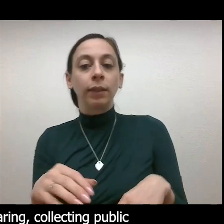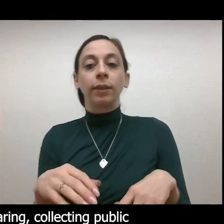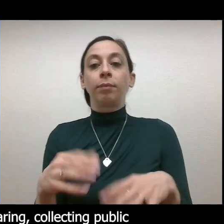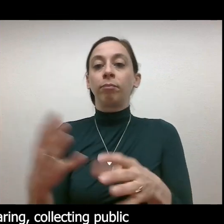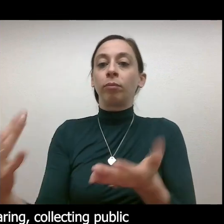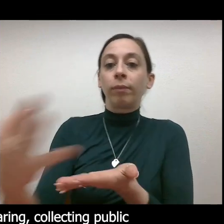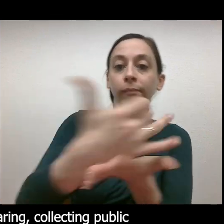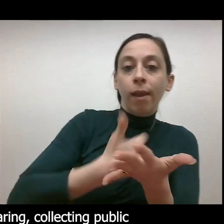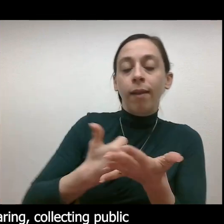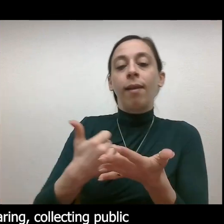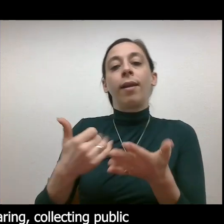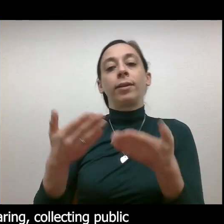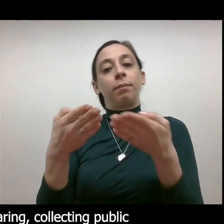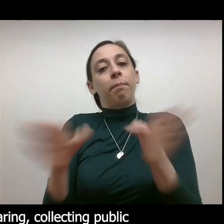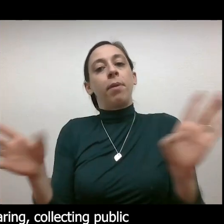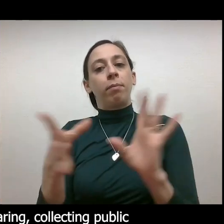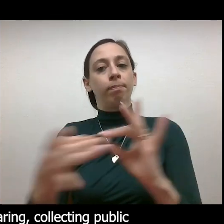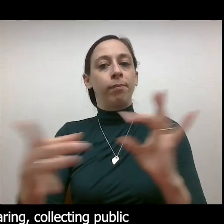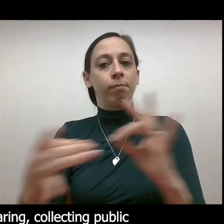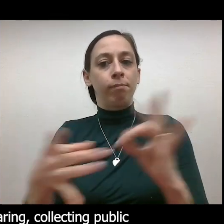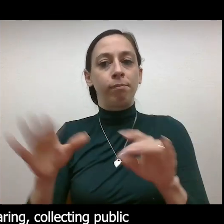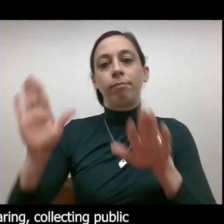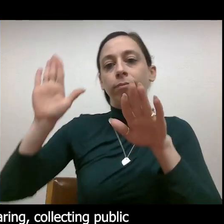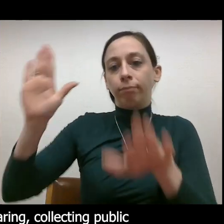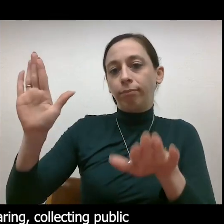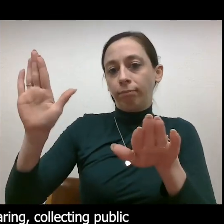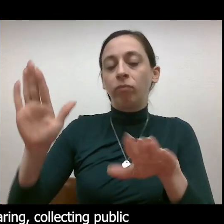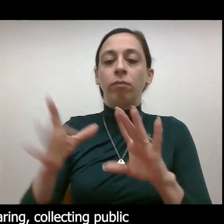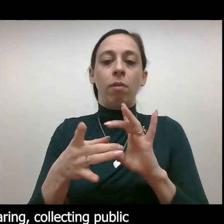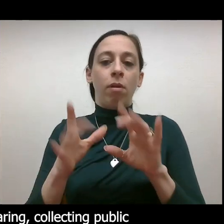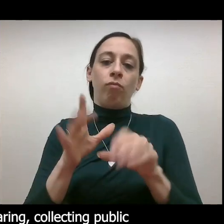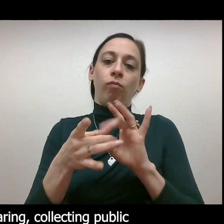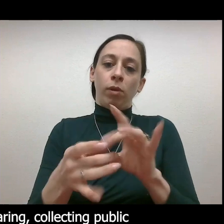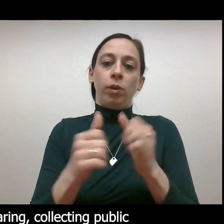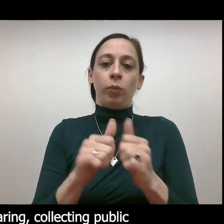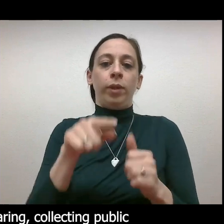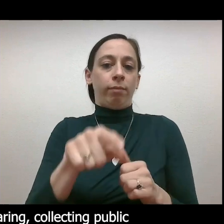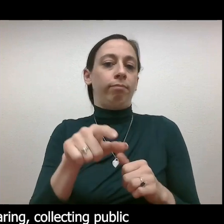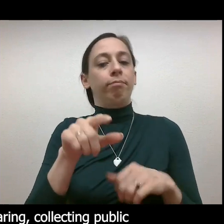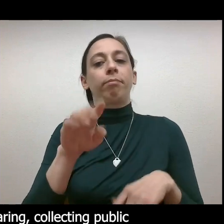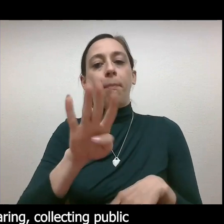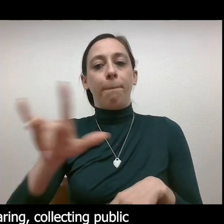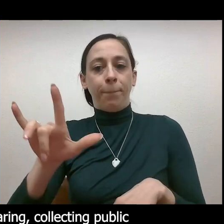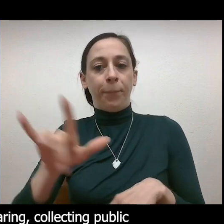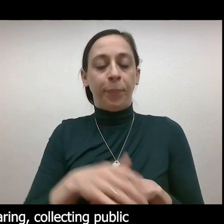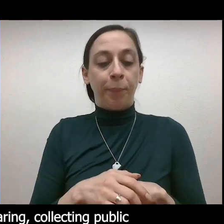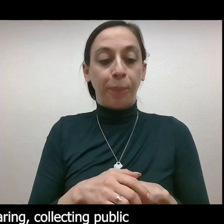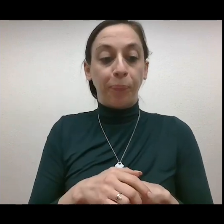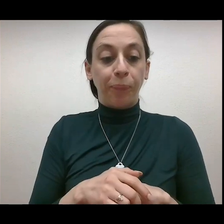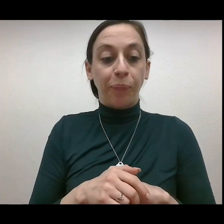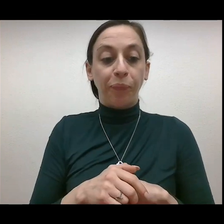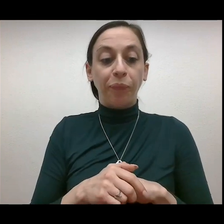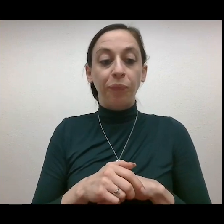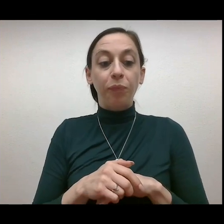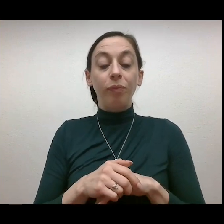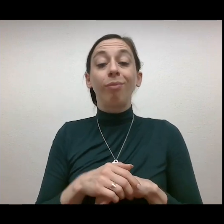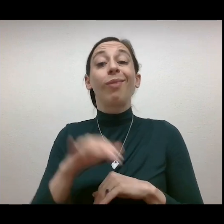a hearing, collecting public comments, and testimony related to this bill.